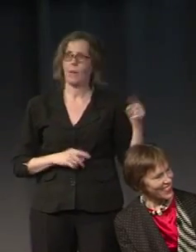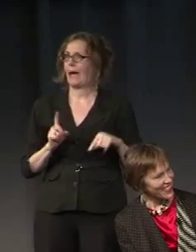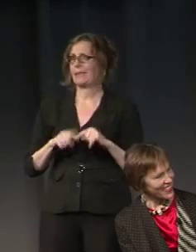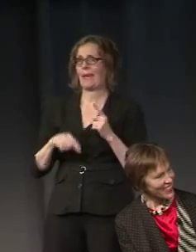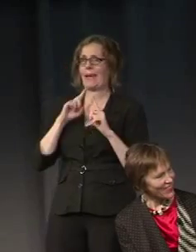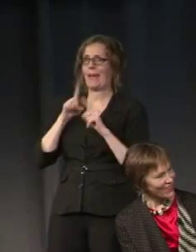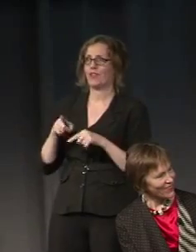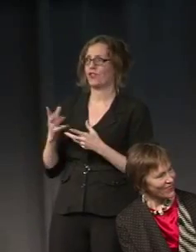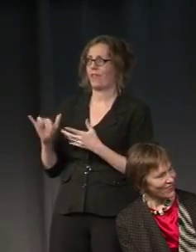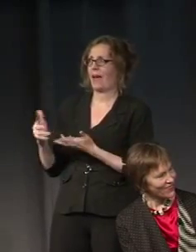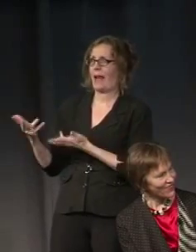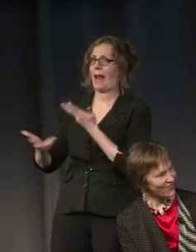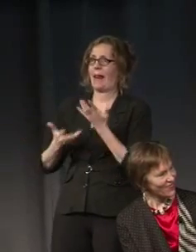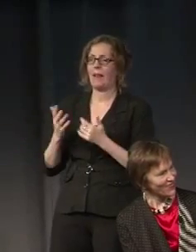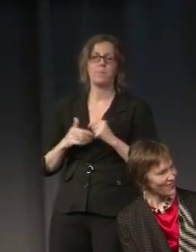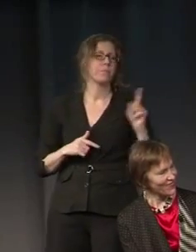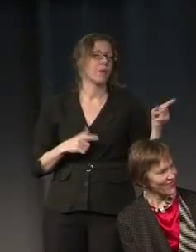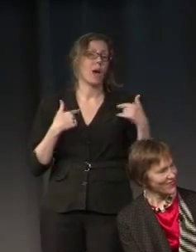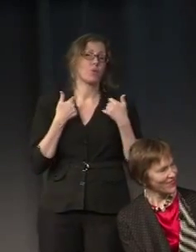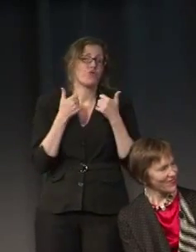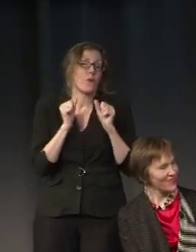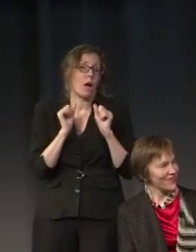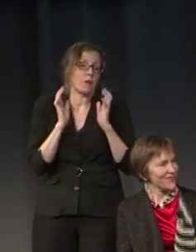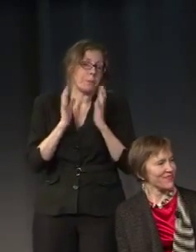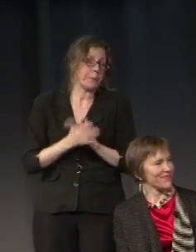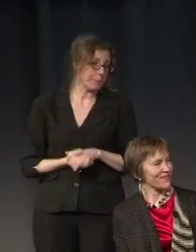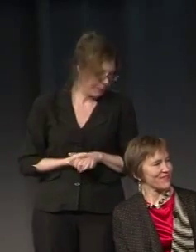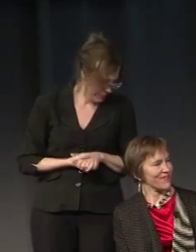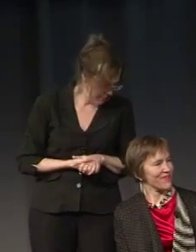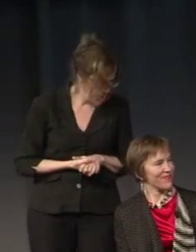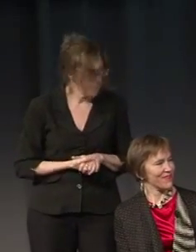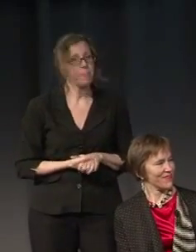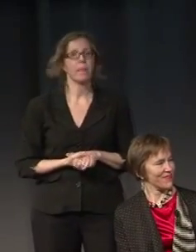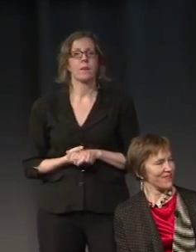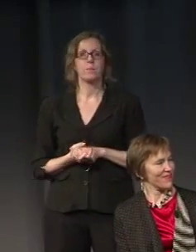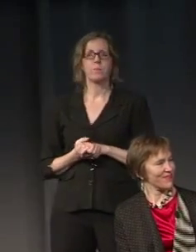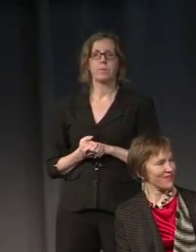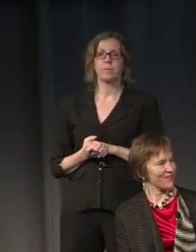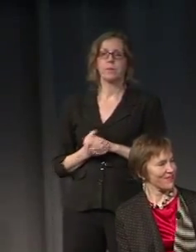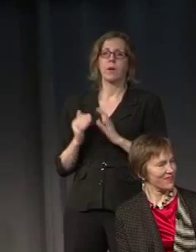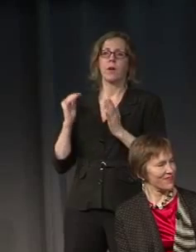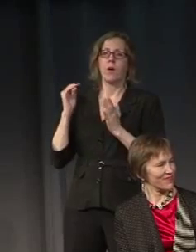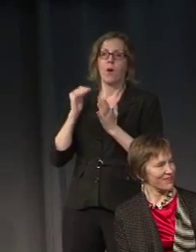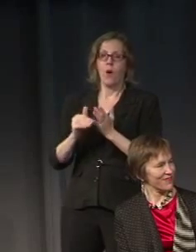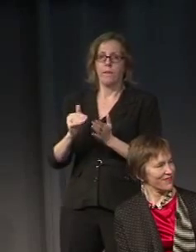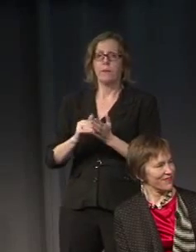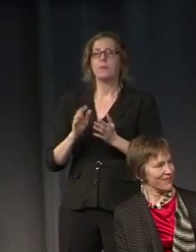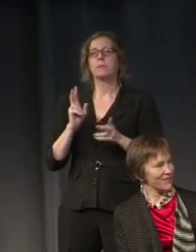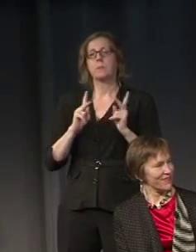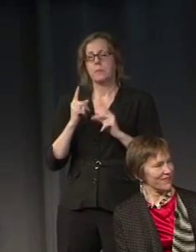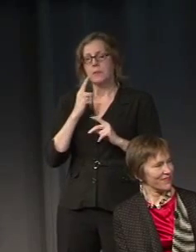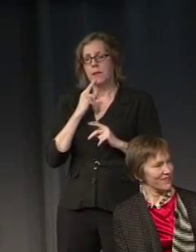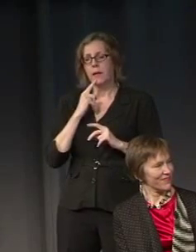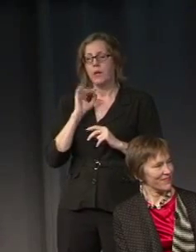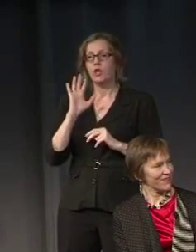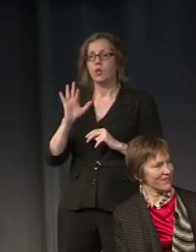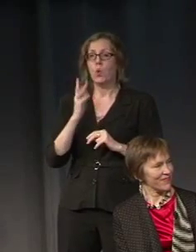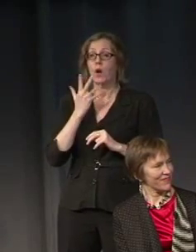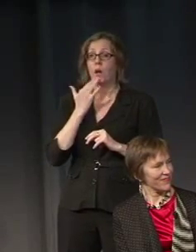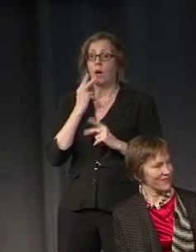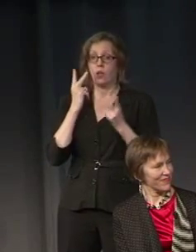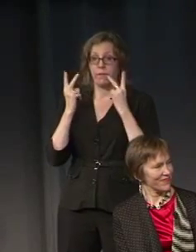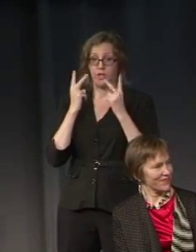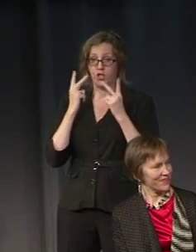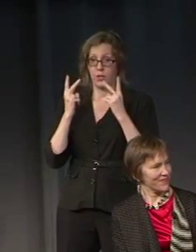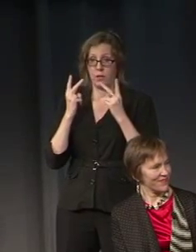I mean, I'll take a stab at it. So it's often said that your color vision is worse in the periphery, which I